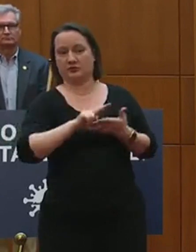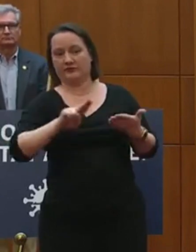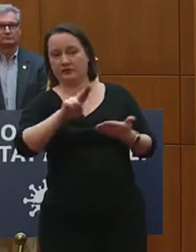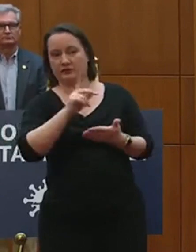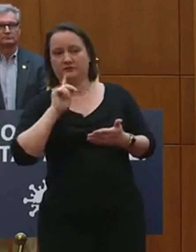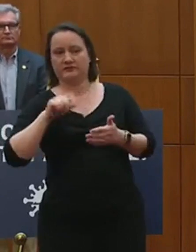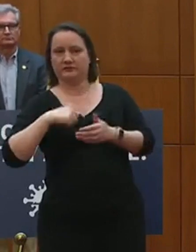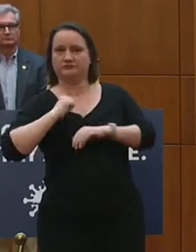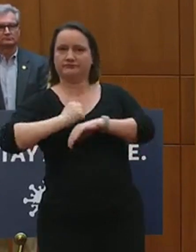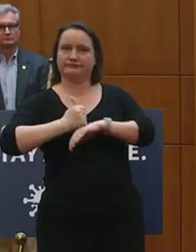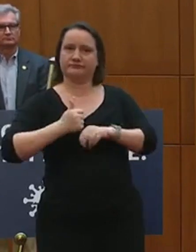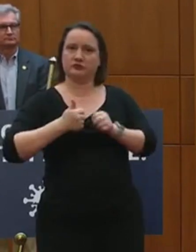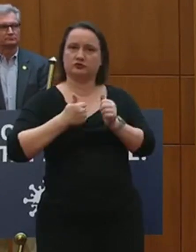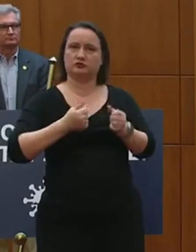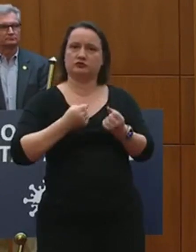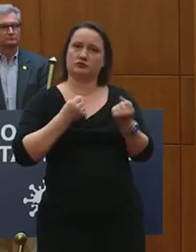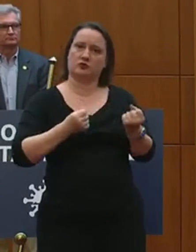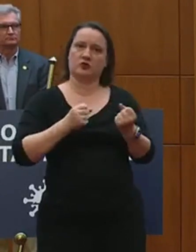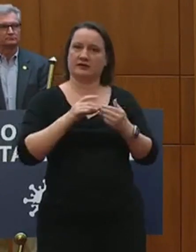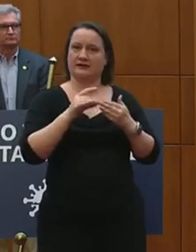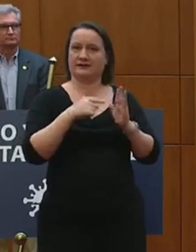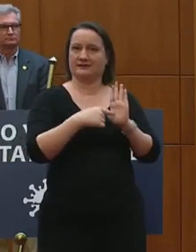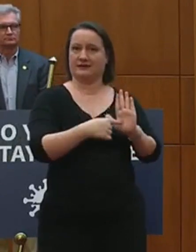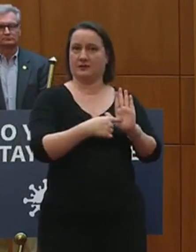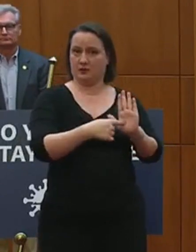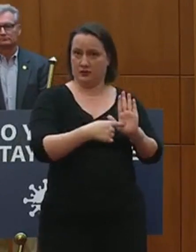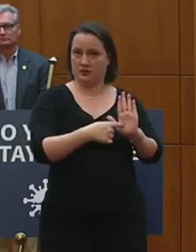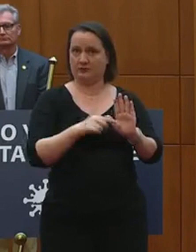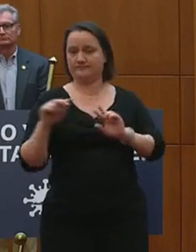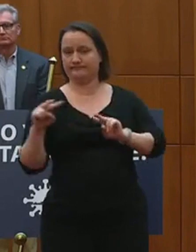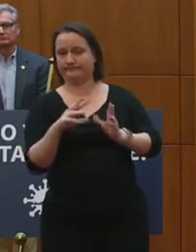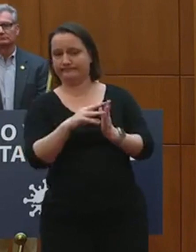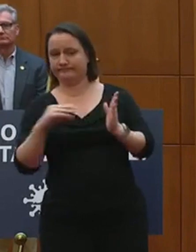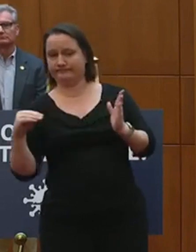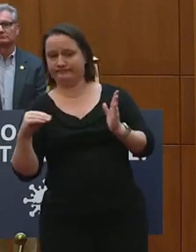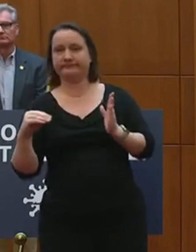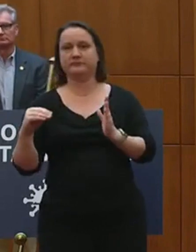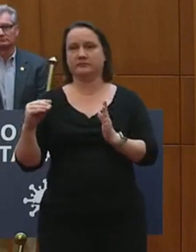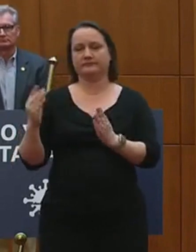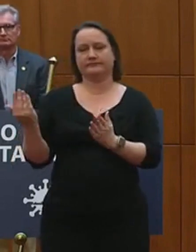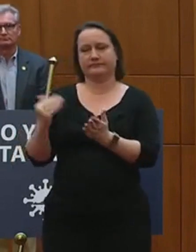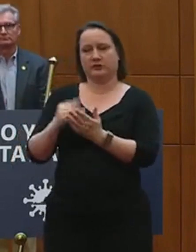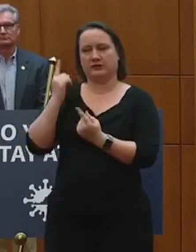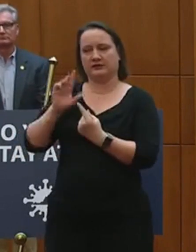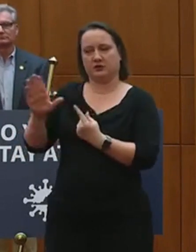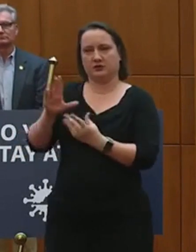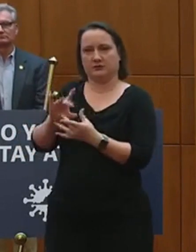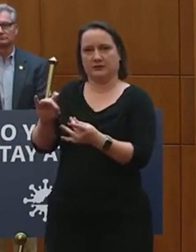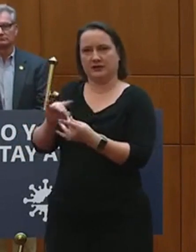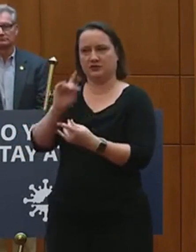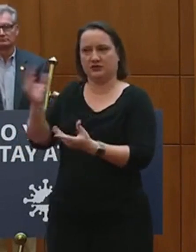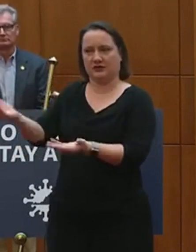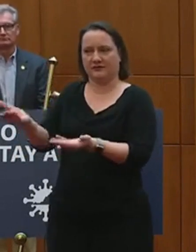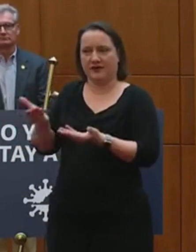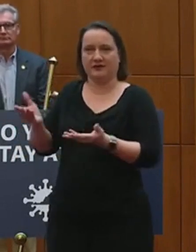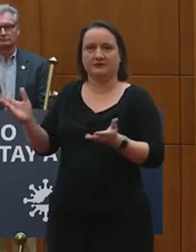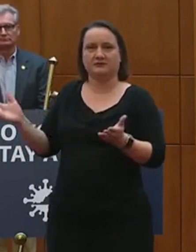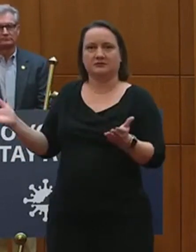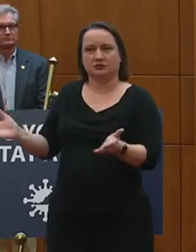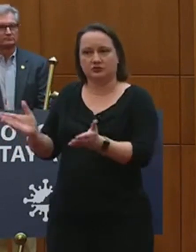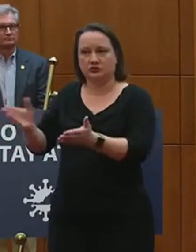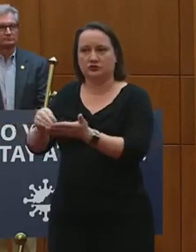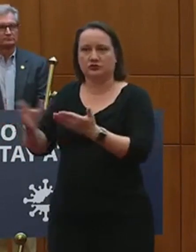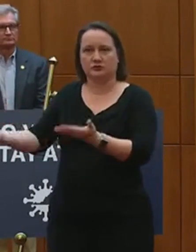strong example in this health crisis, and to please reconsider his message that invites and encourages students